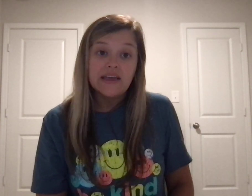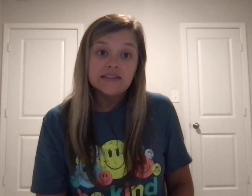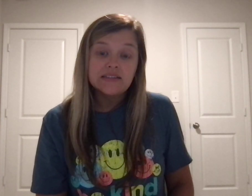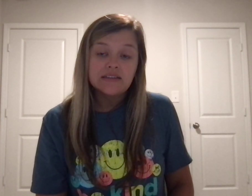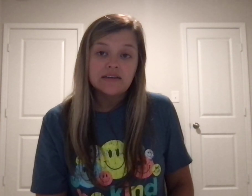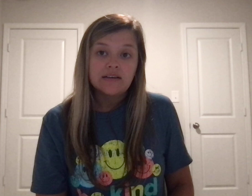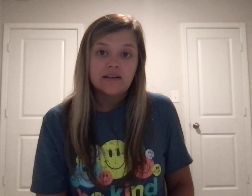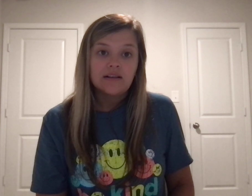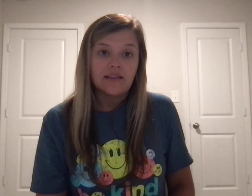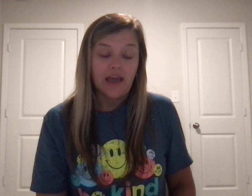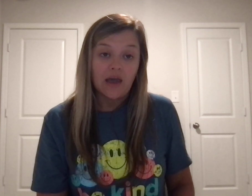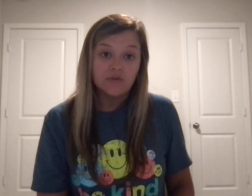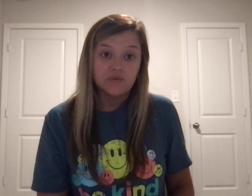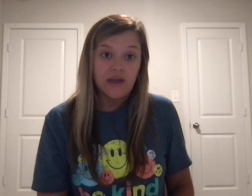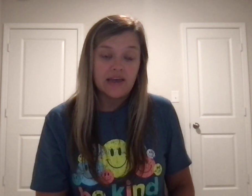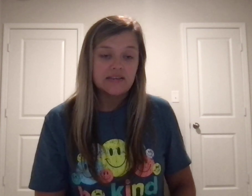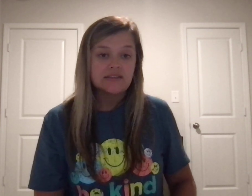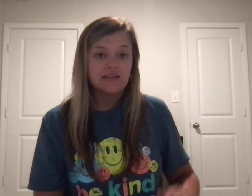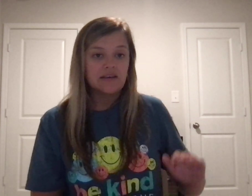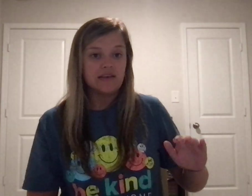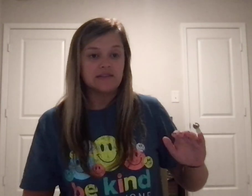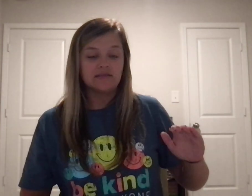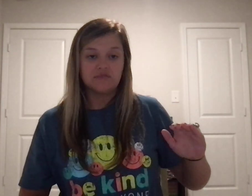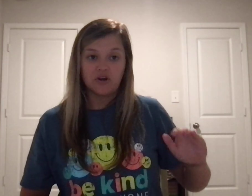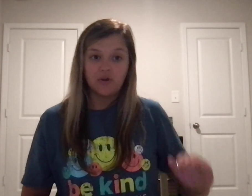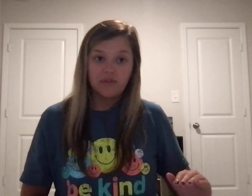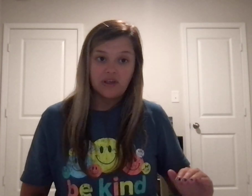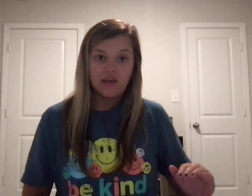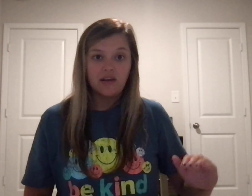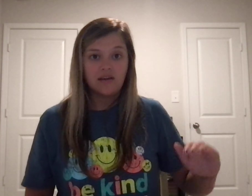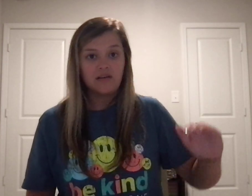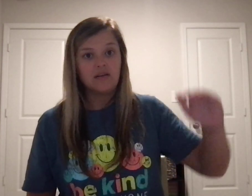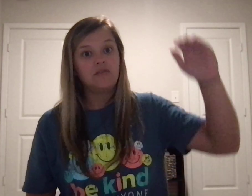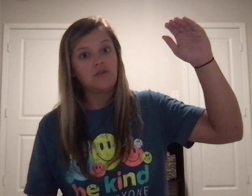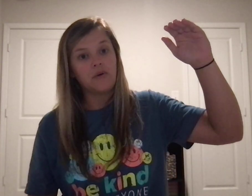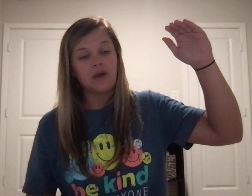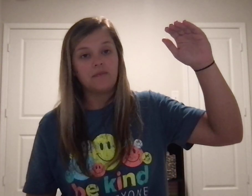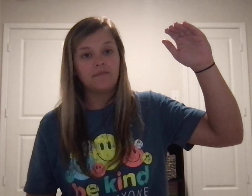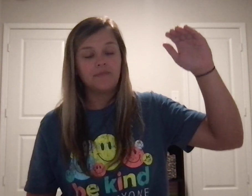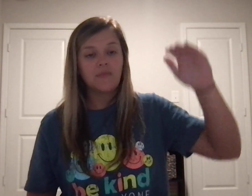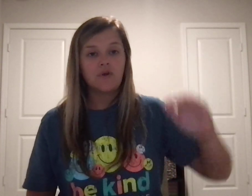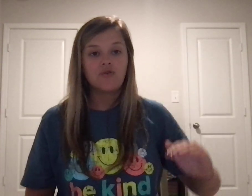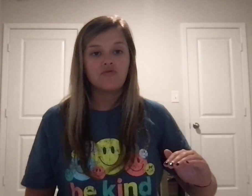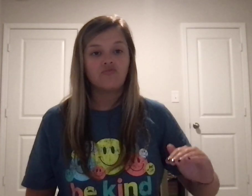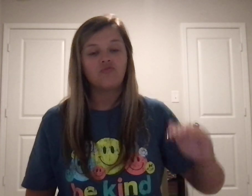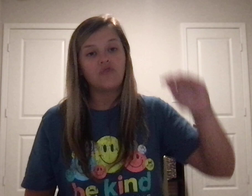Raised, like I was raised, is starting with a kid, growing up.